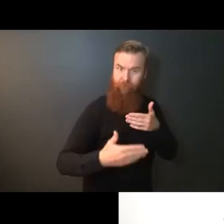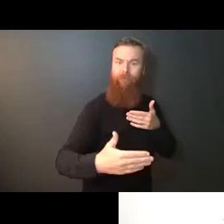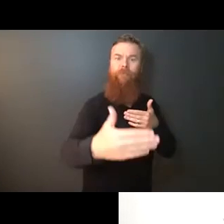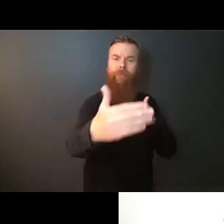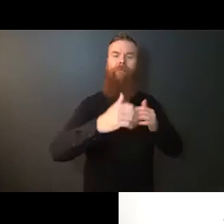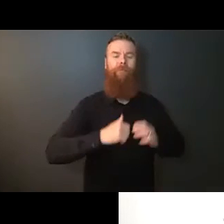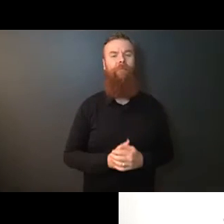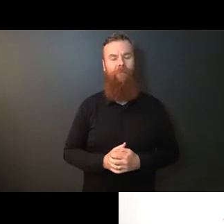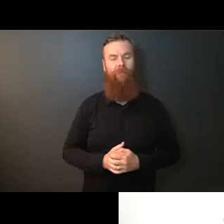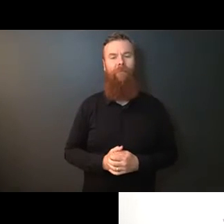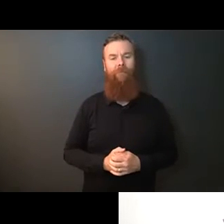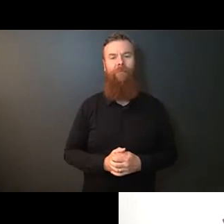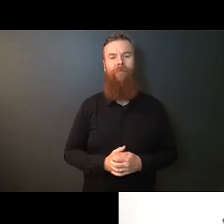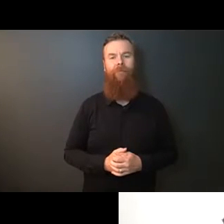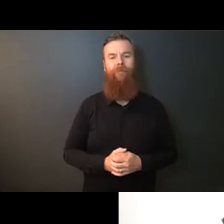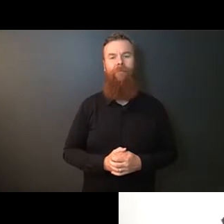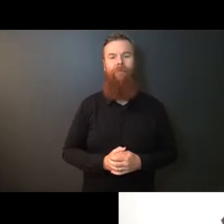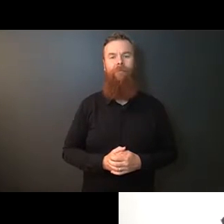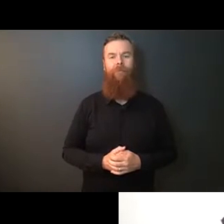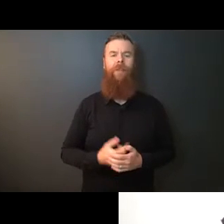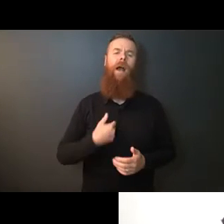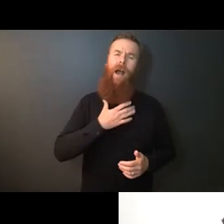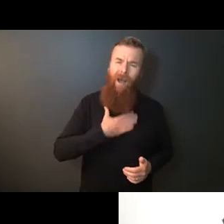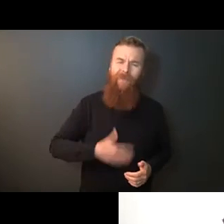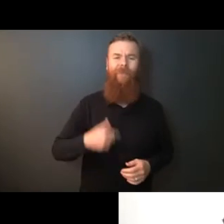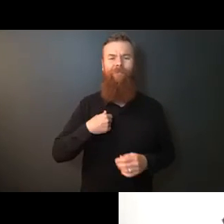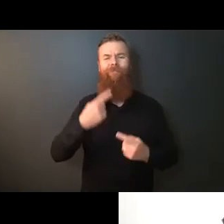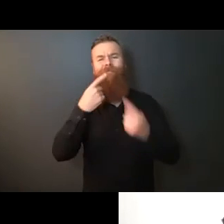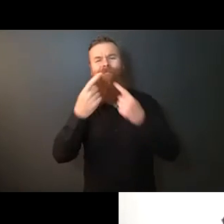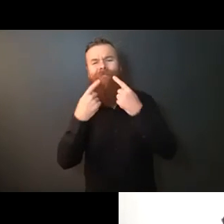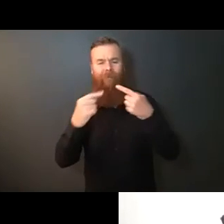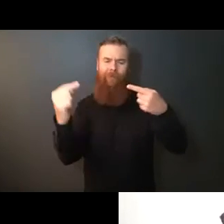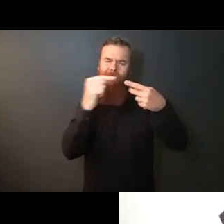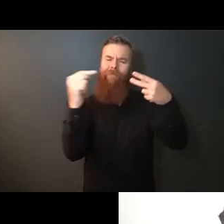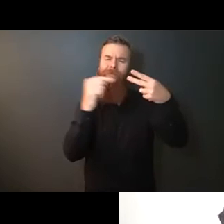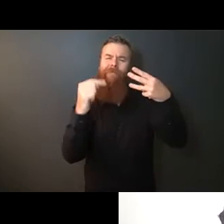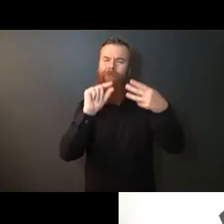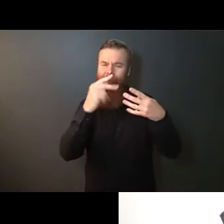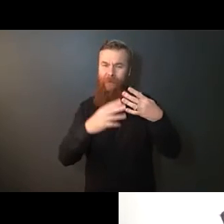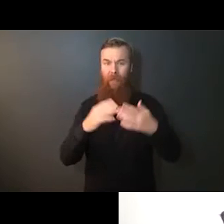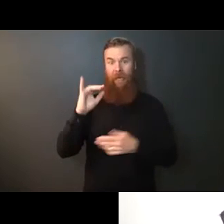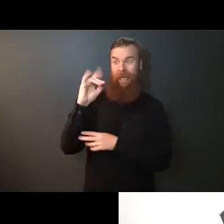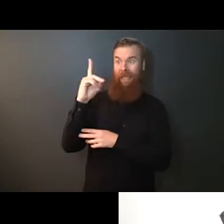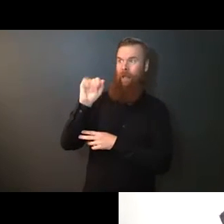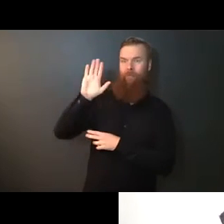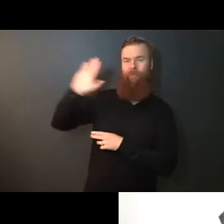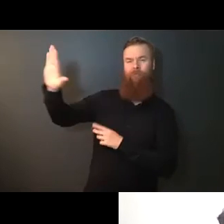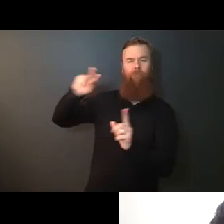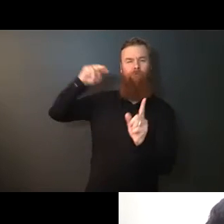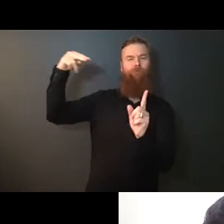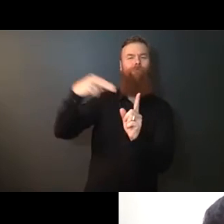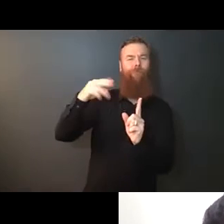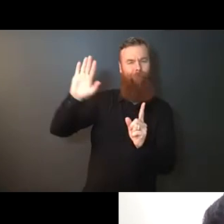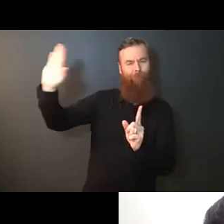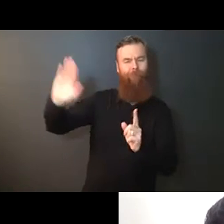few things from IDA's perspective when it comes to youth and the engagement of young